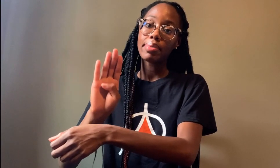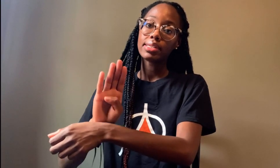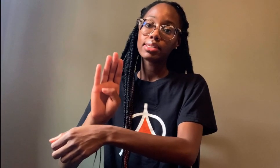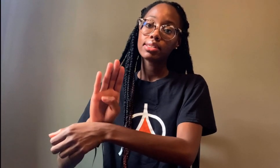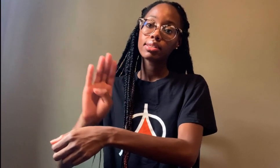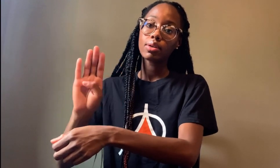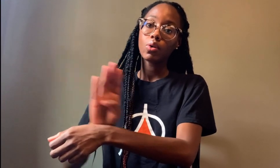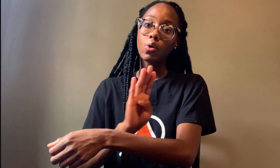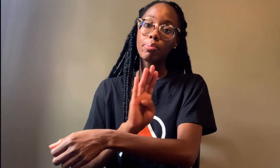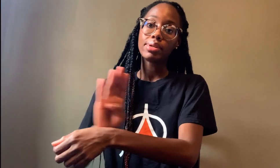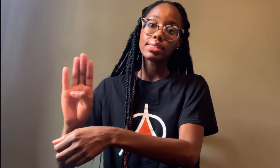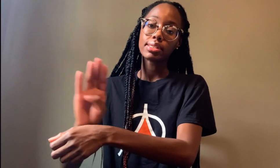Business or business.